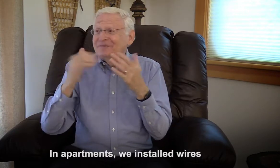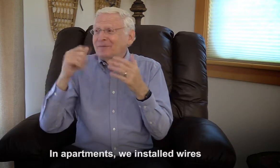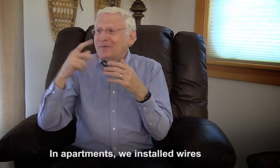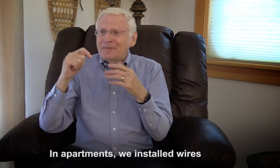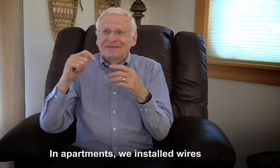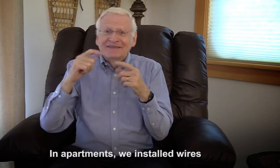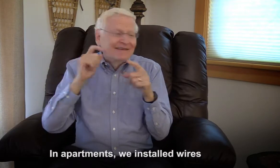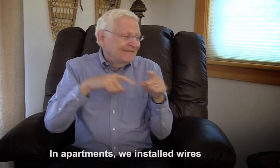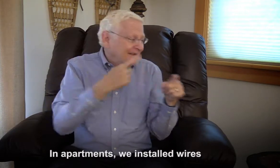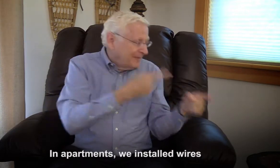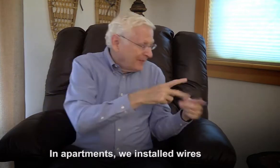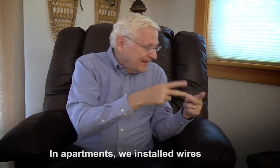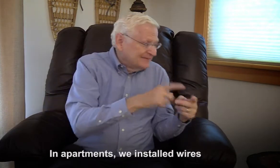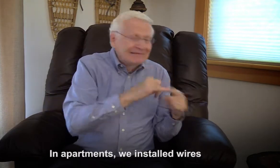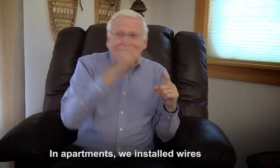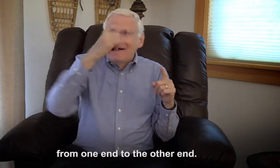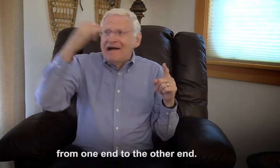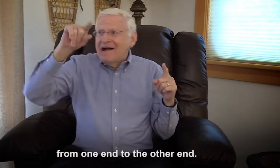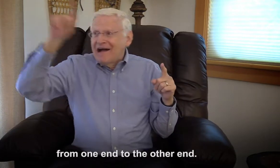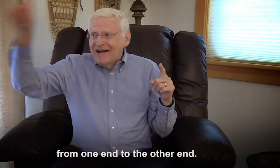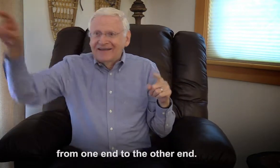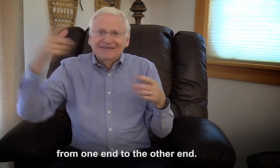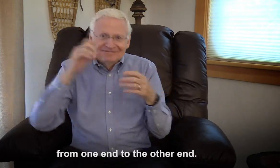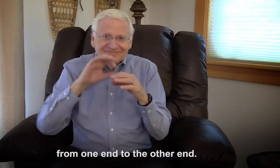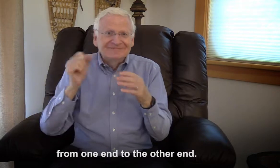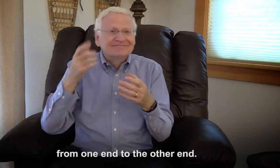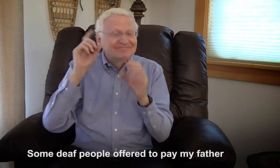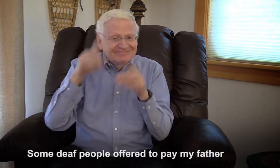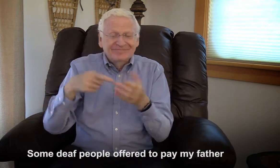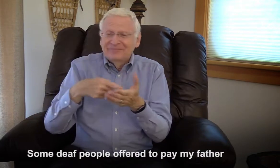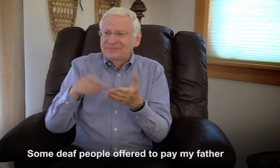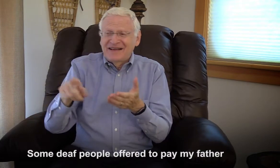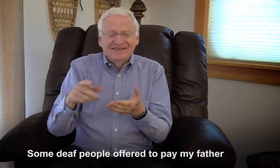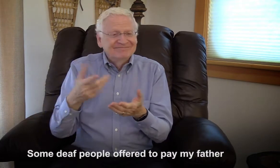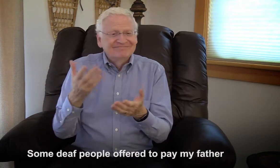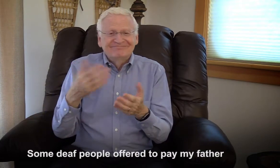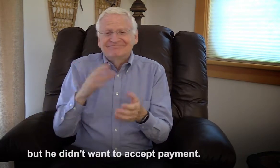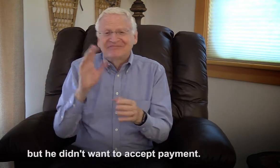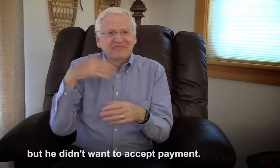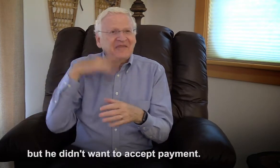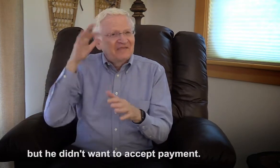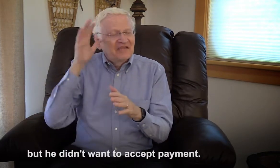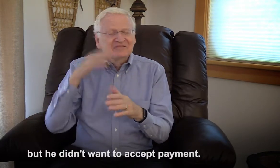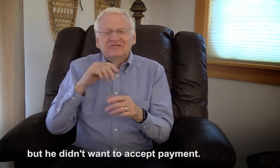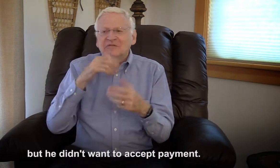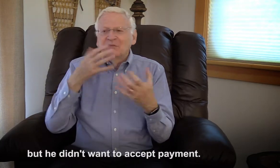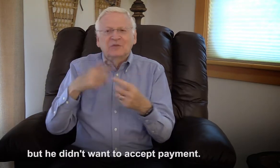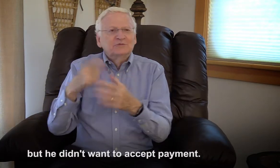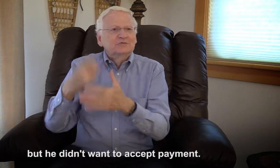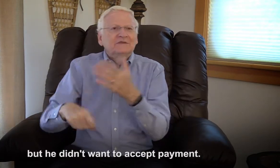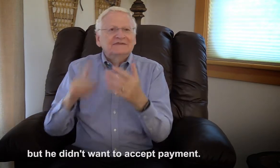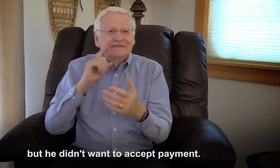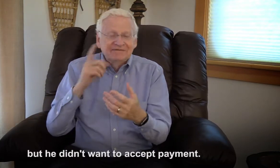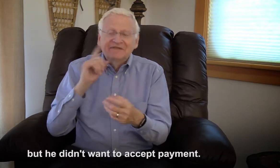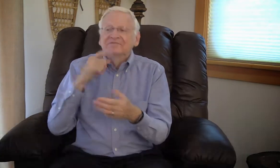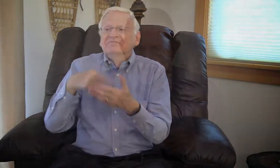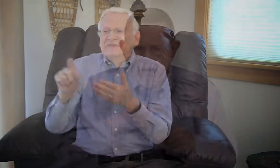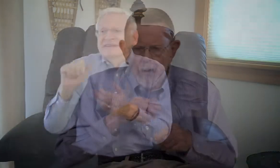In apartments, we installed wires from one end to the other end. Some Deaf people offered to pay my father, but he didn't want to accept payment. I